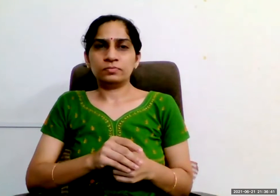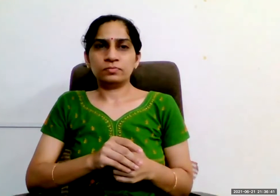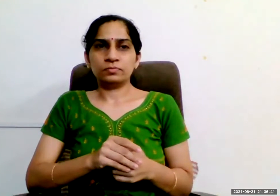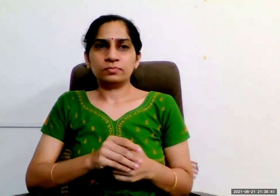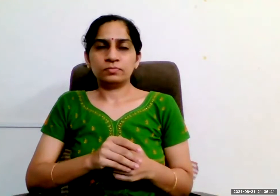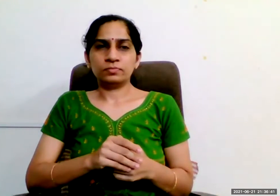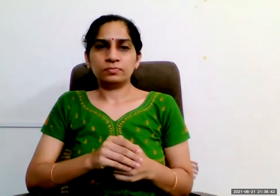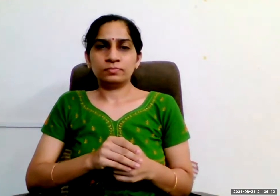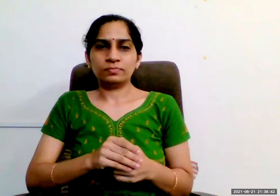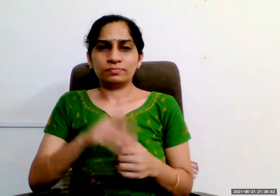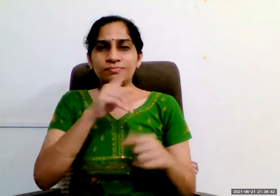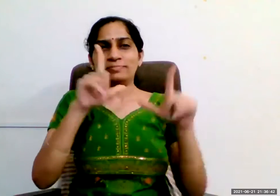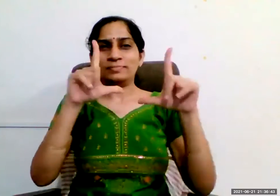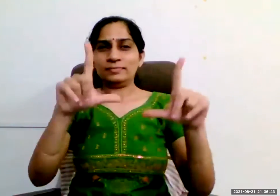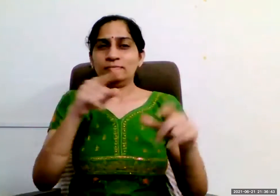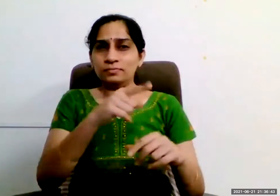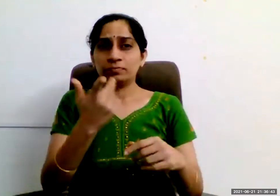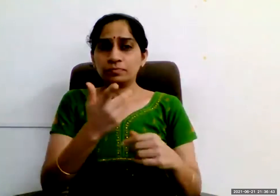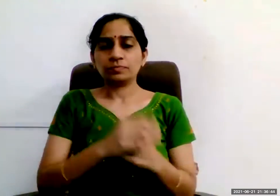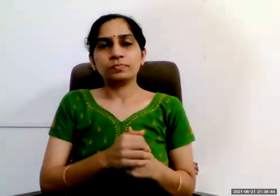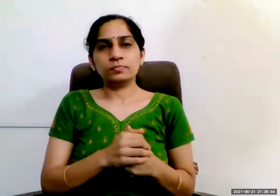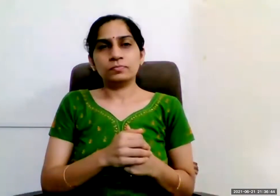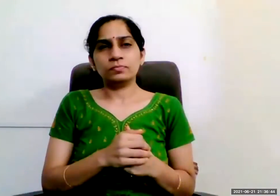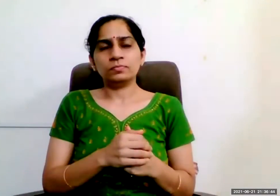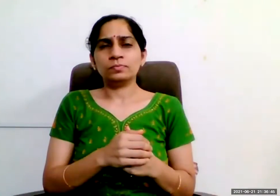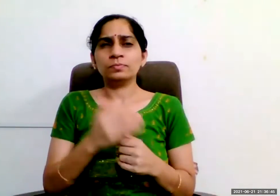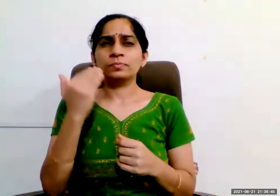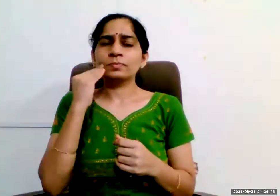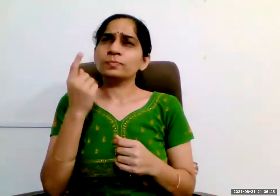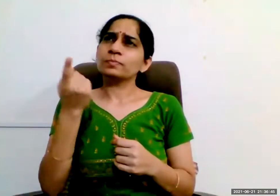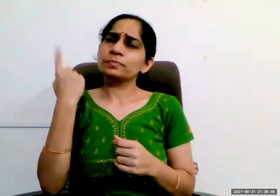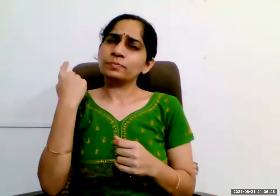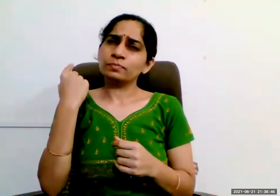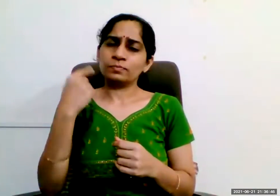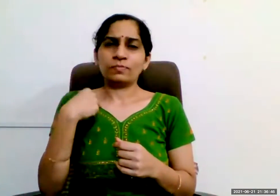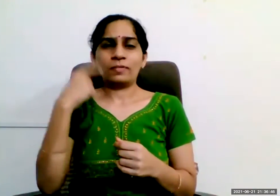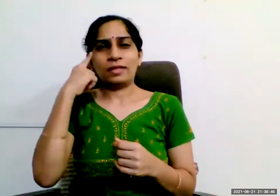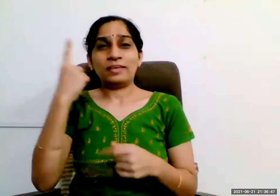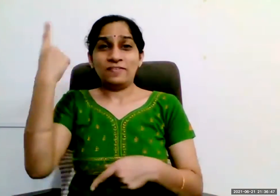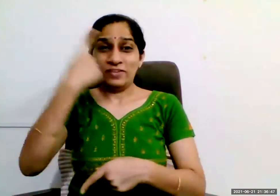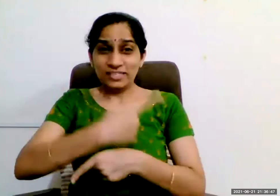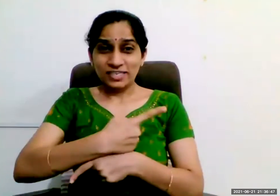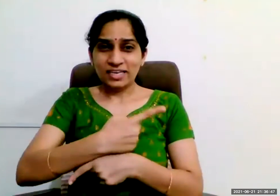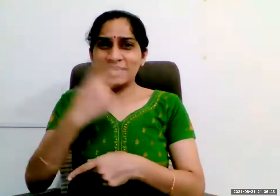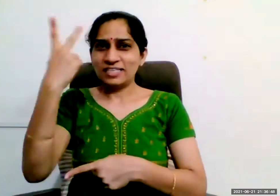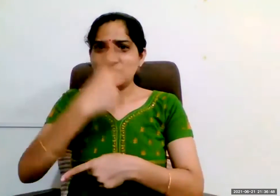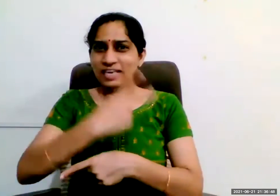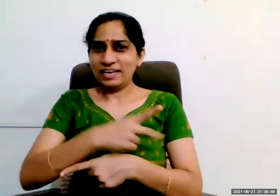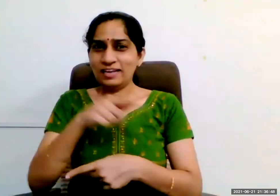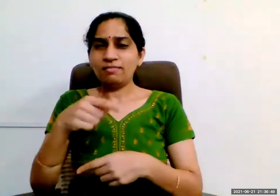So as we were discussing when we were in session, first and second, that how temporary we are, our